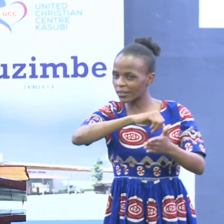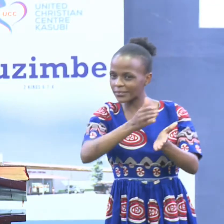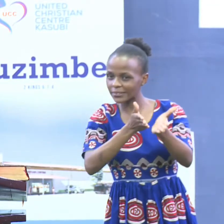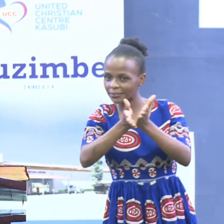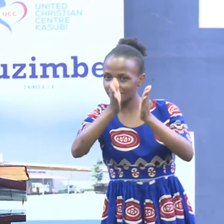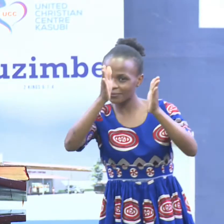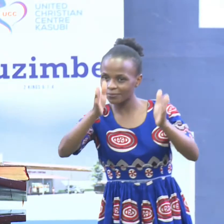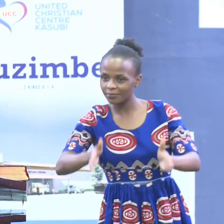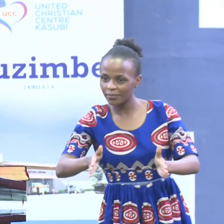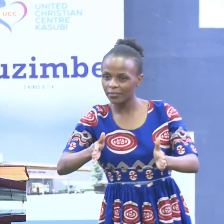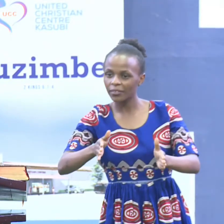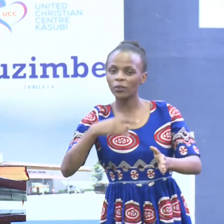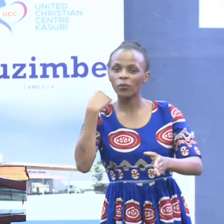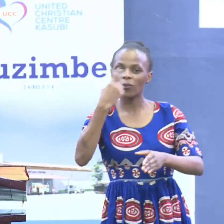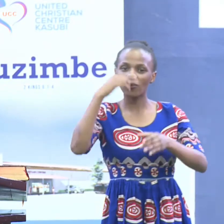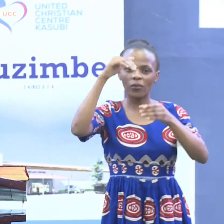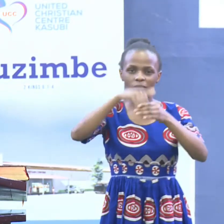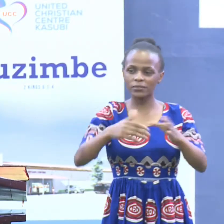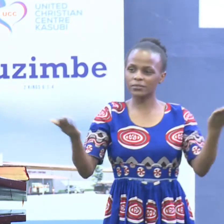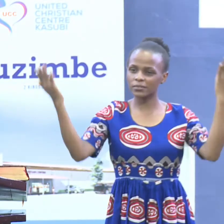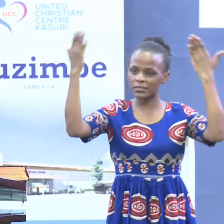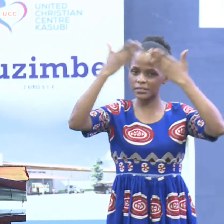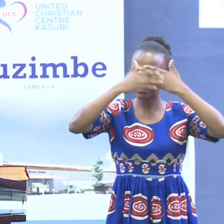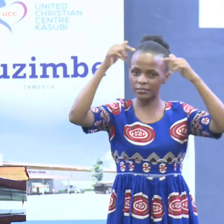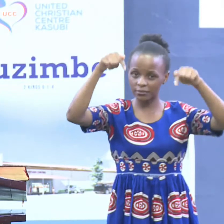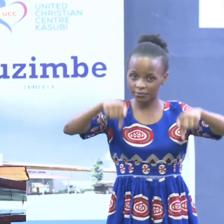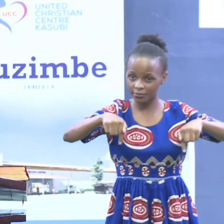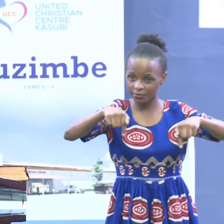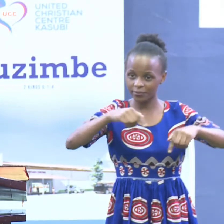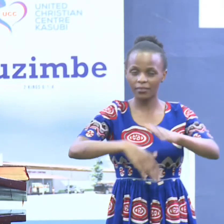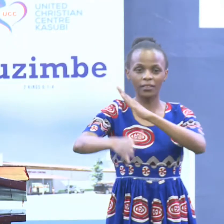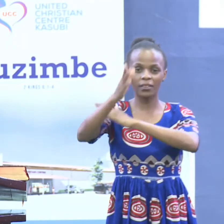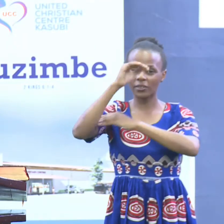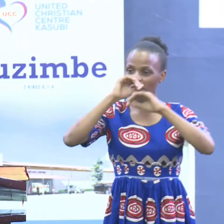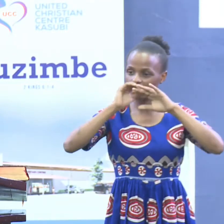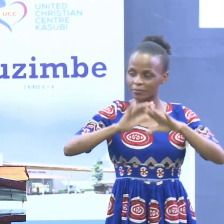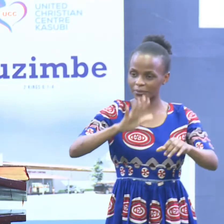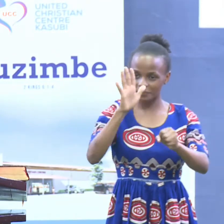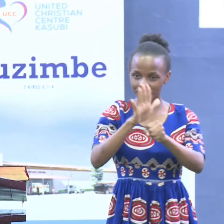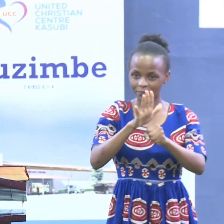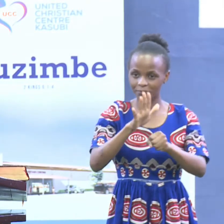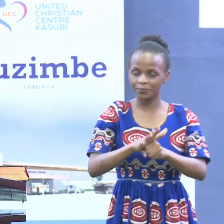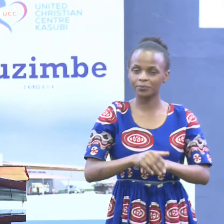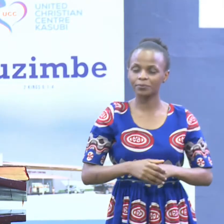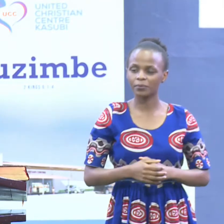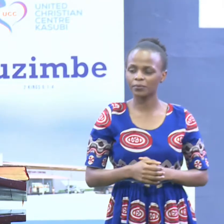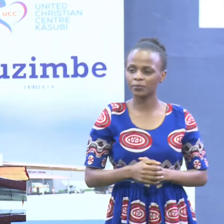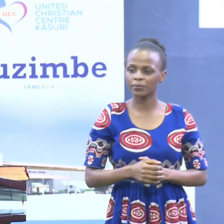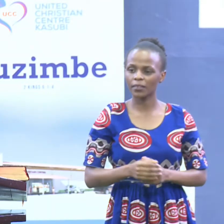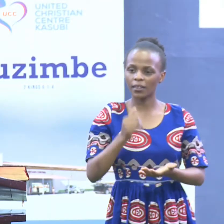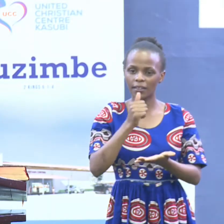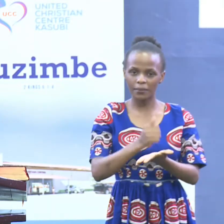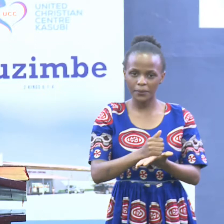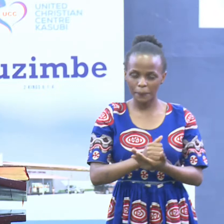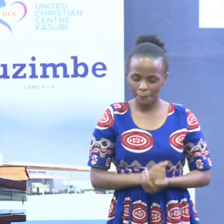all the ministers. Abali mchiro chine choro alero. In this night. Mukama abawo mkusa. May God bless you.